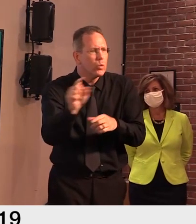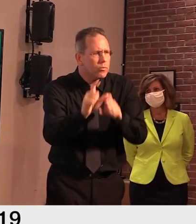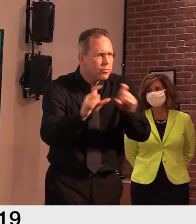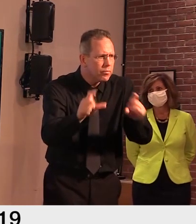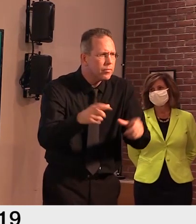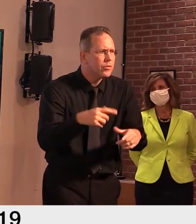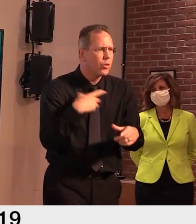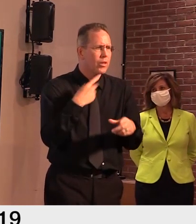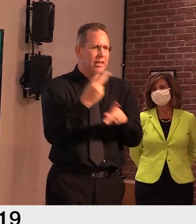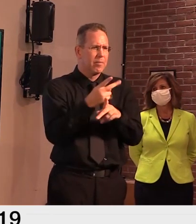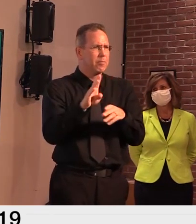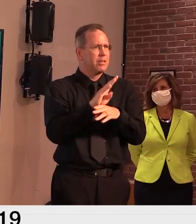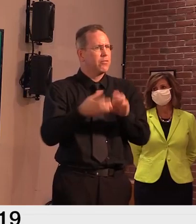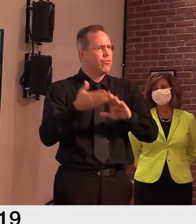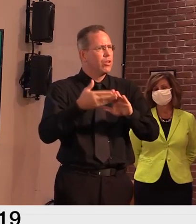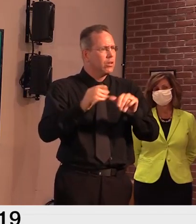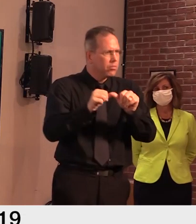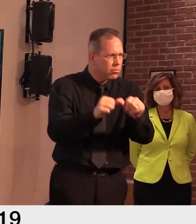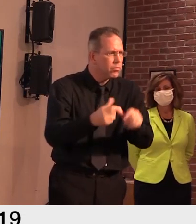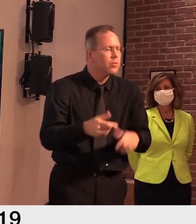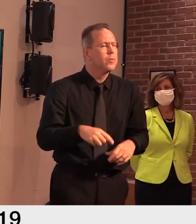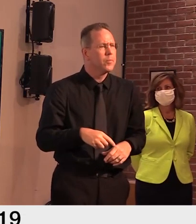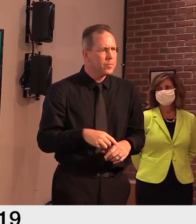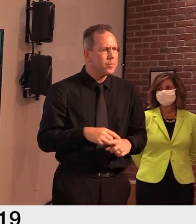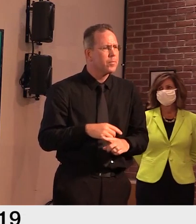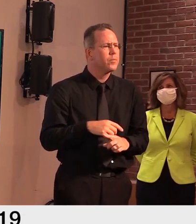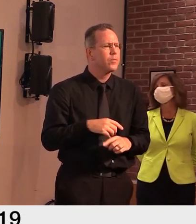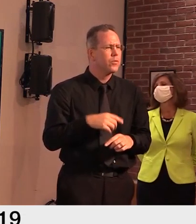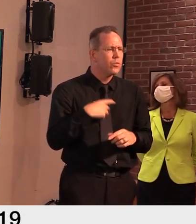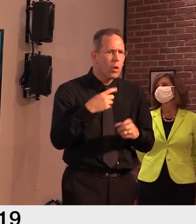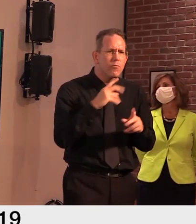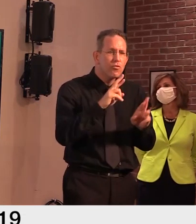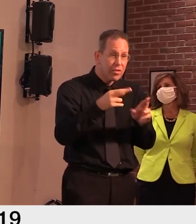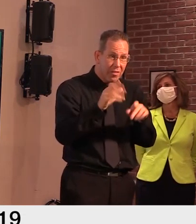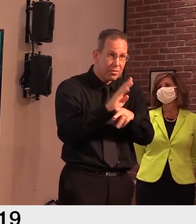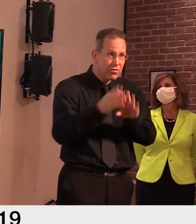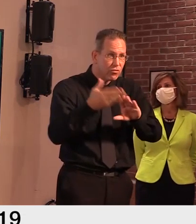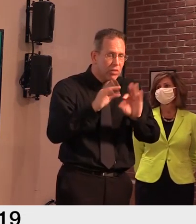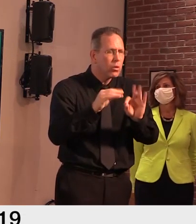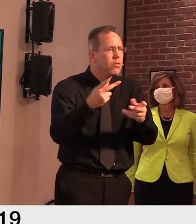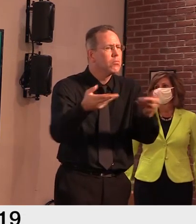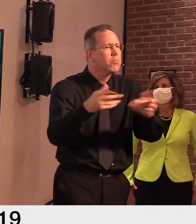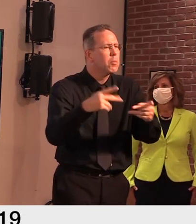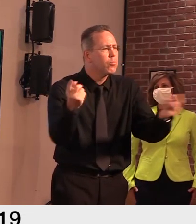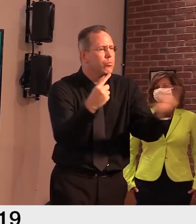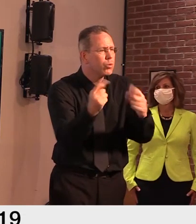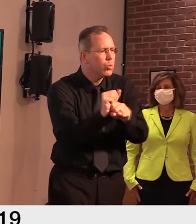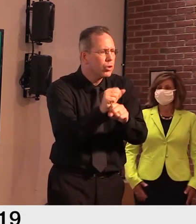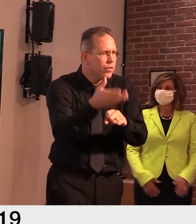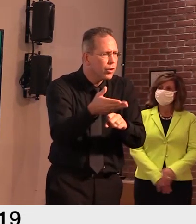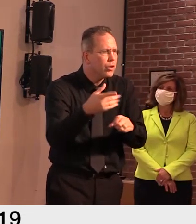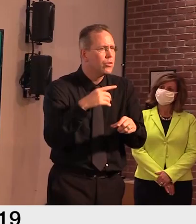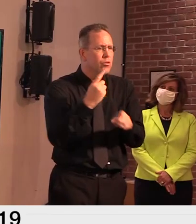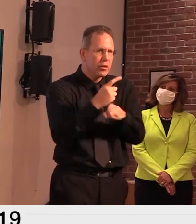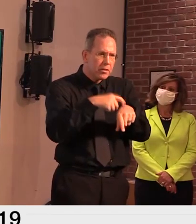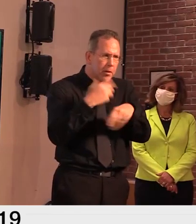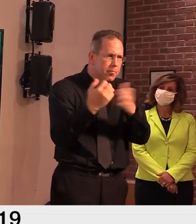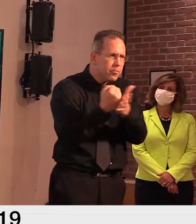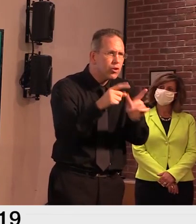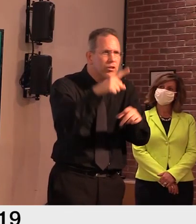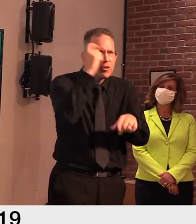the economic package that we laid out is so important to many, to make sure that these businesses can stay